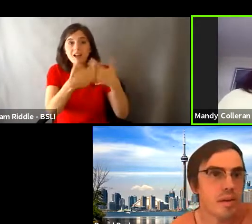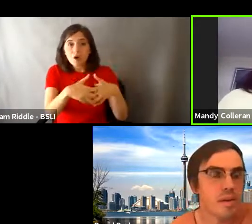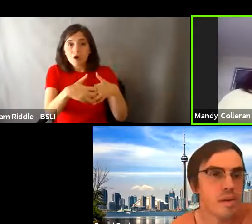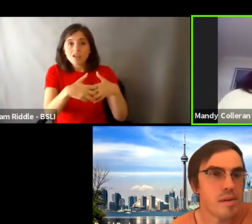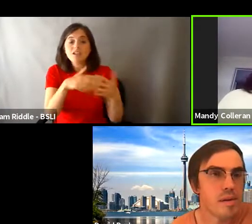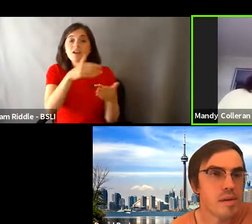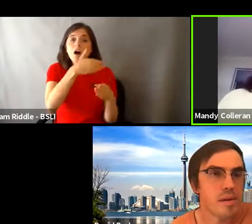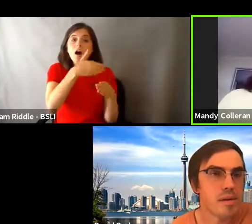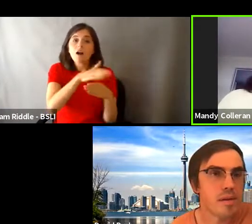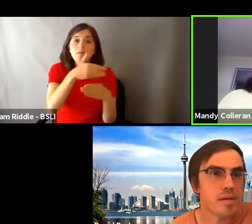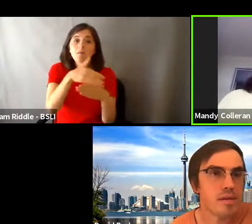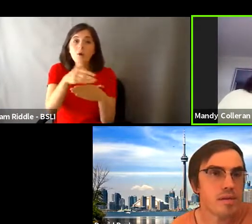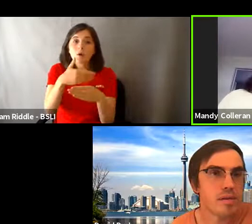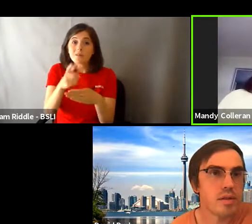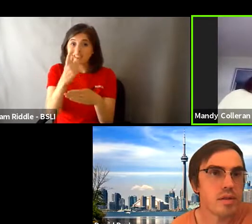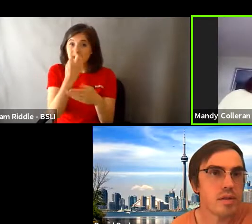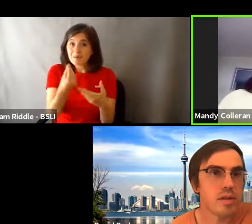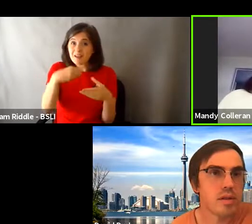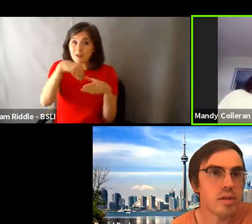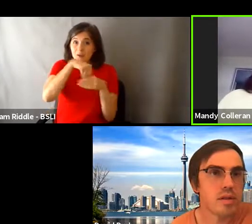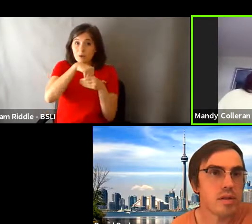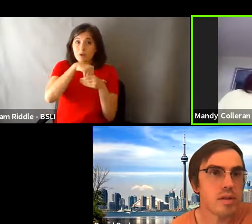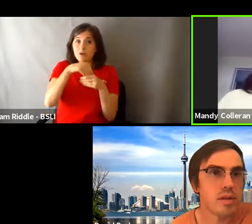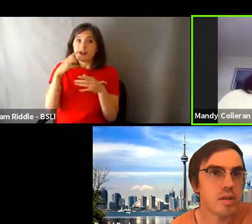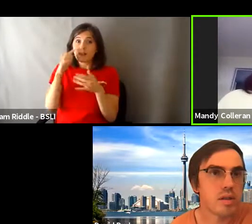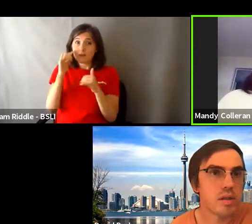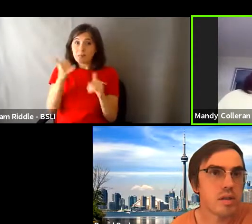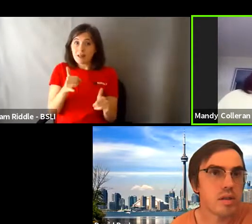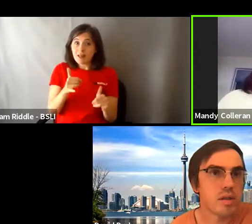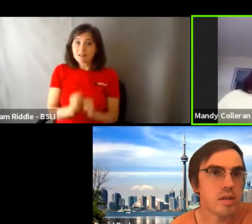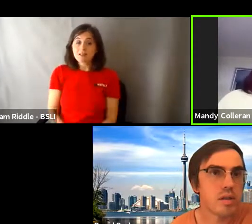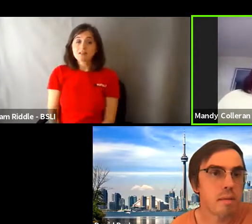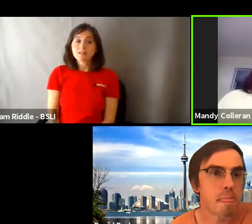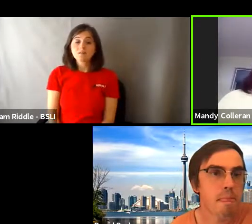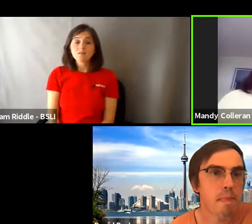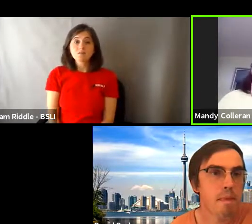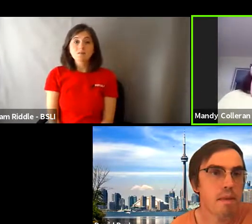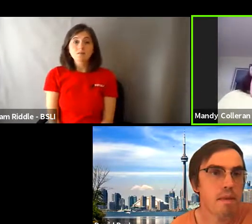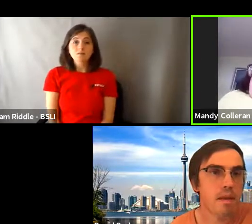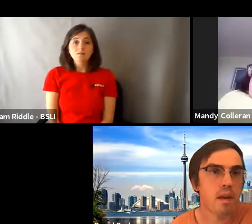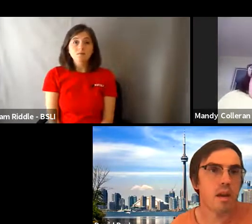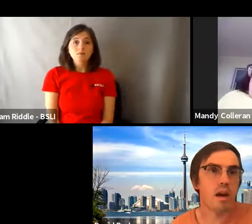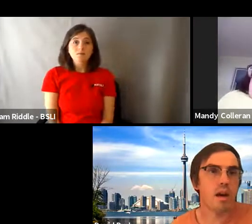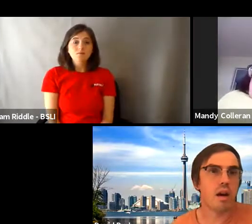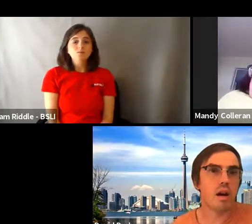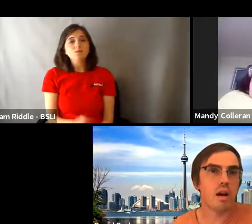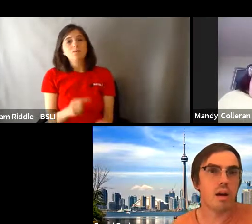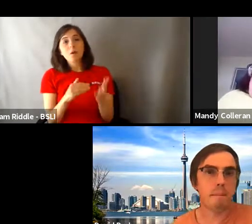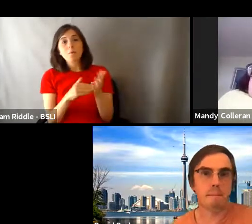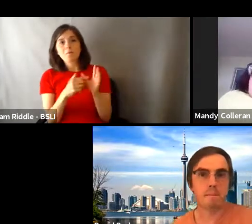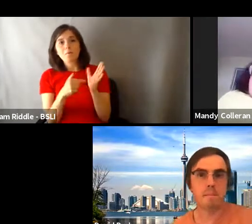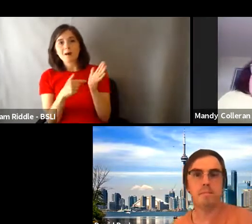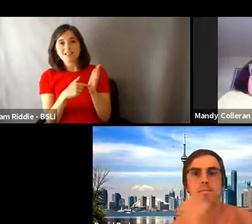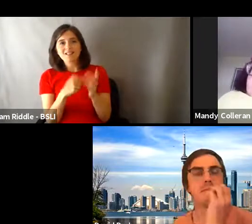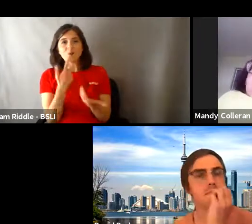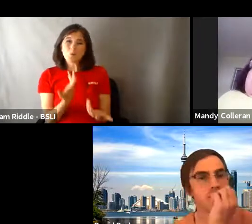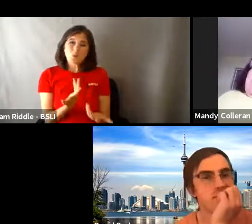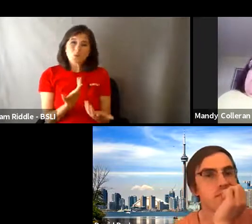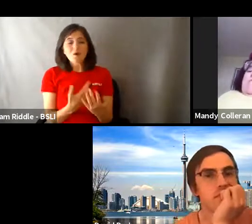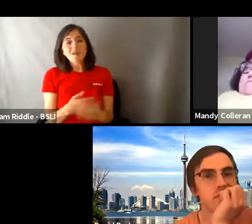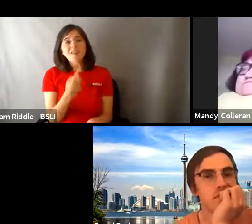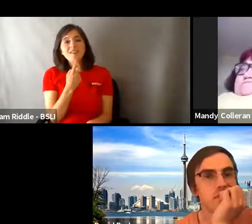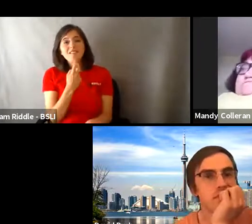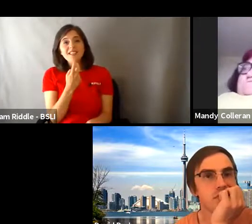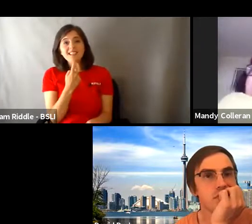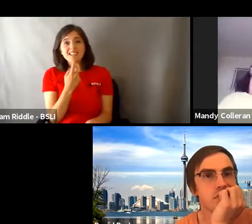in to universal basic income pilots and? Well, I mean, in the Finnish one, it only went to